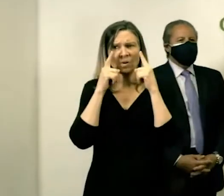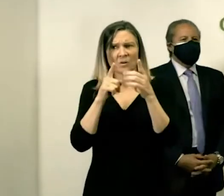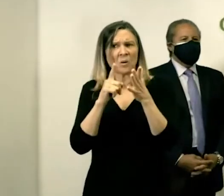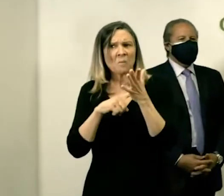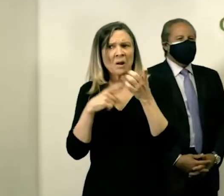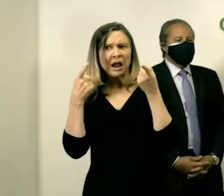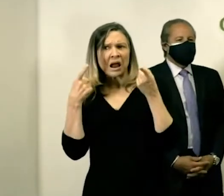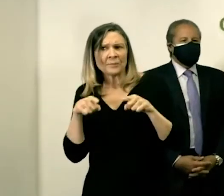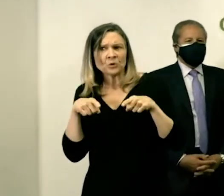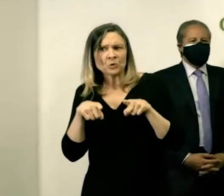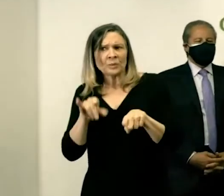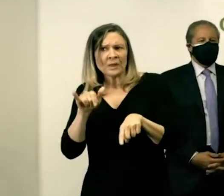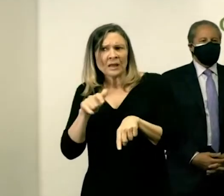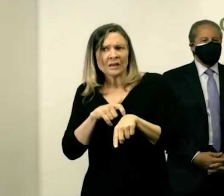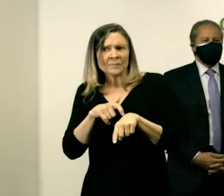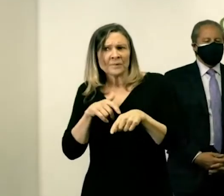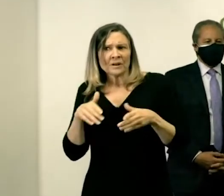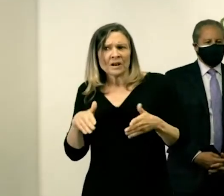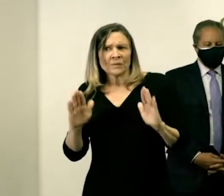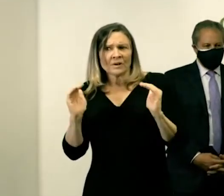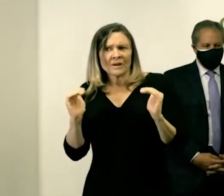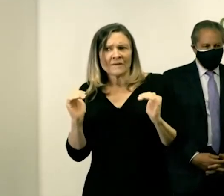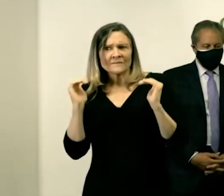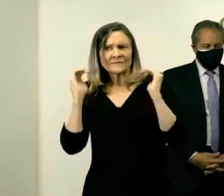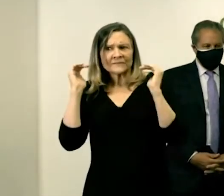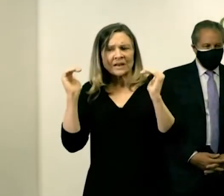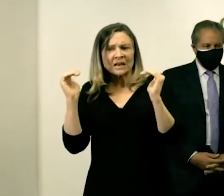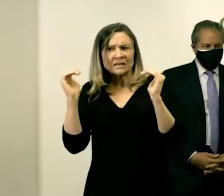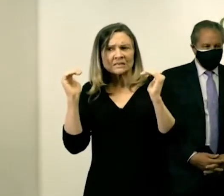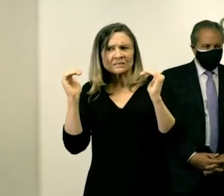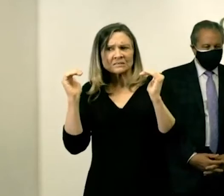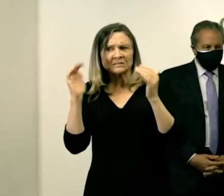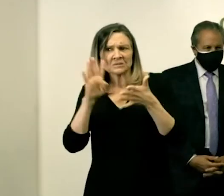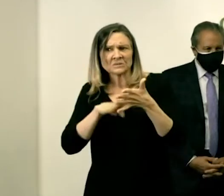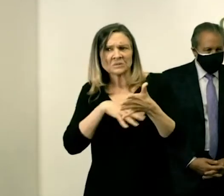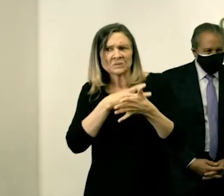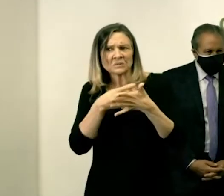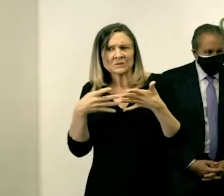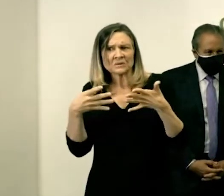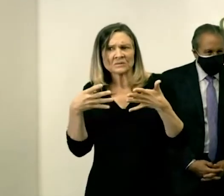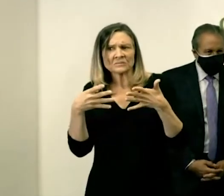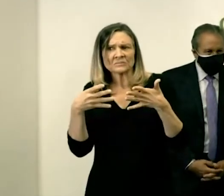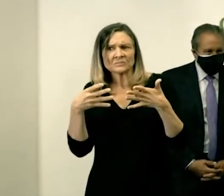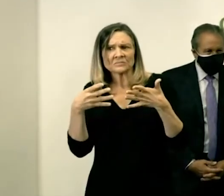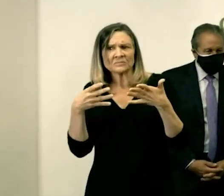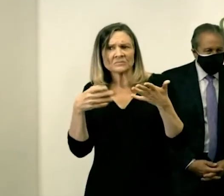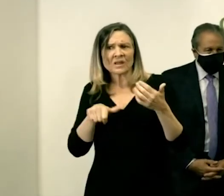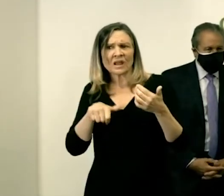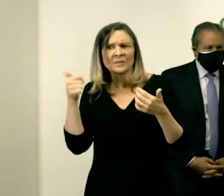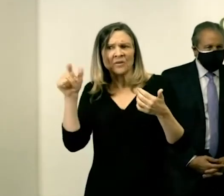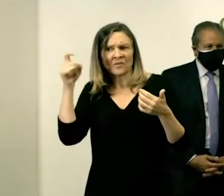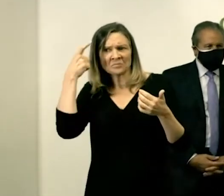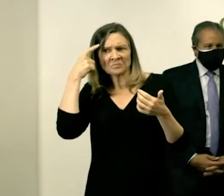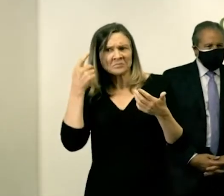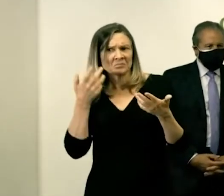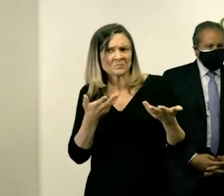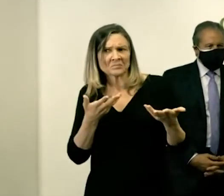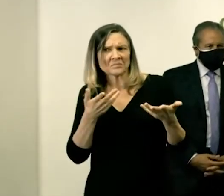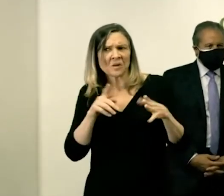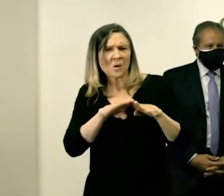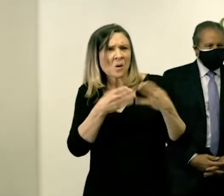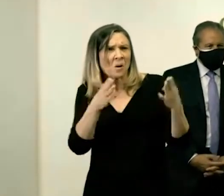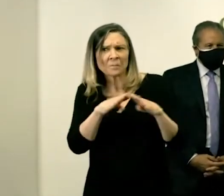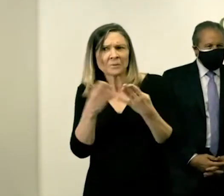that time that's allowed you to advance that schedule. And secondly, with so many governors opening up around the country, I'm just wondering, did you feel